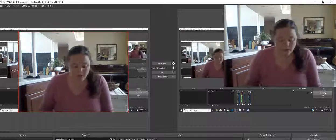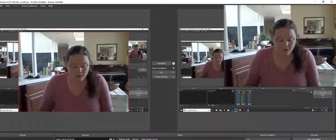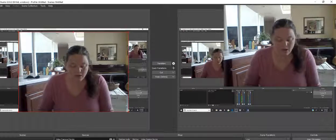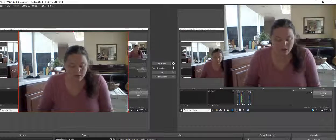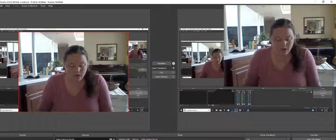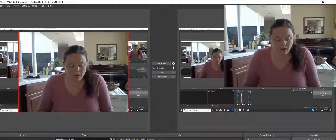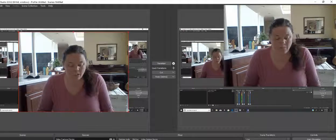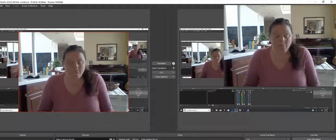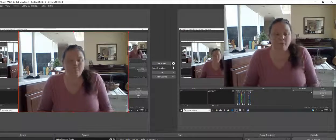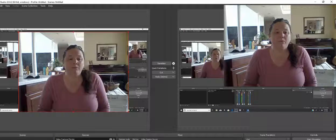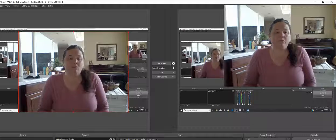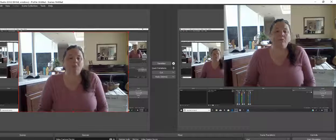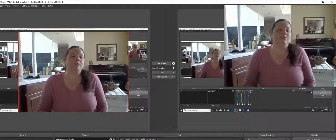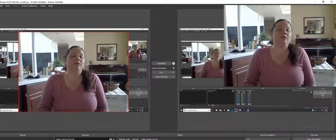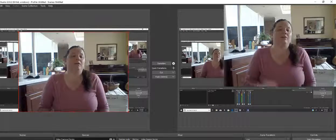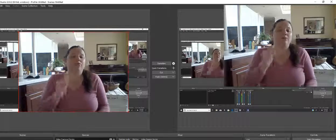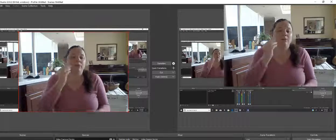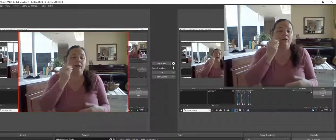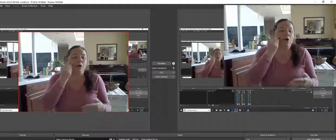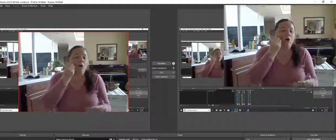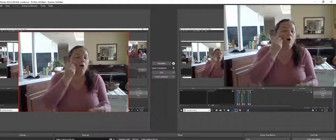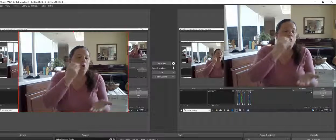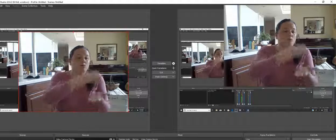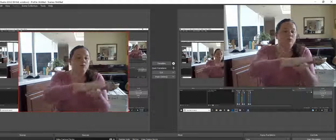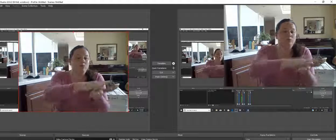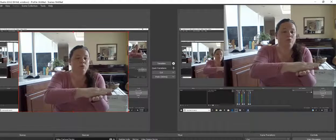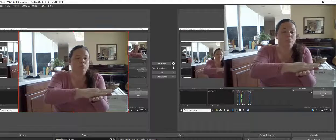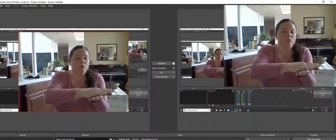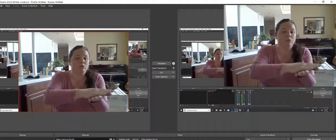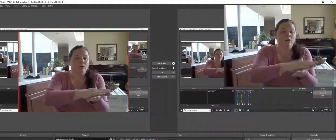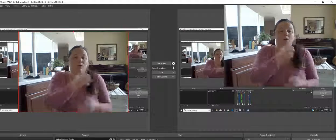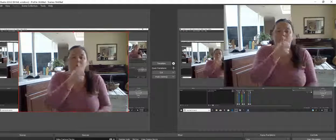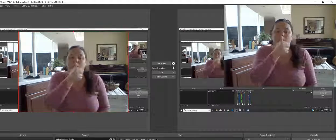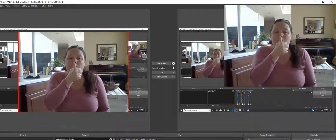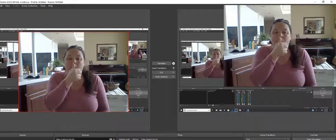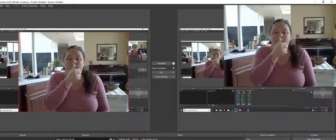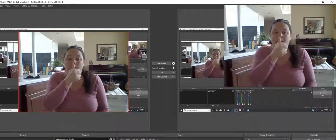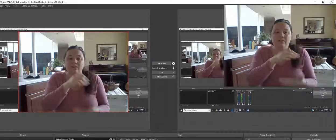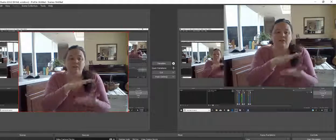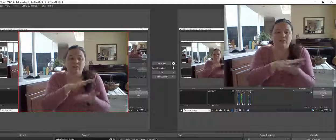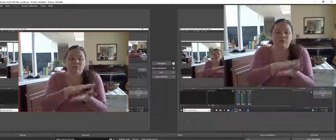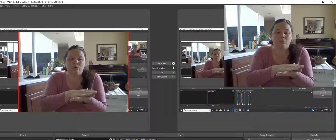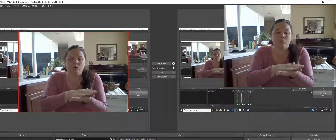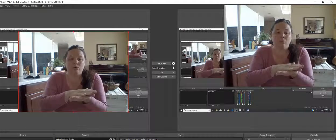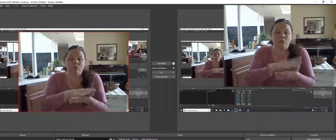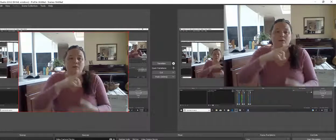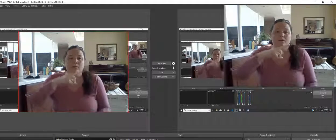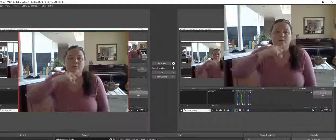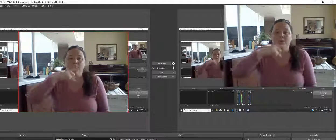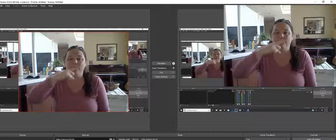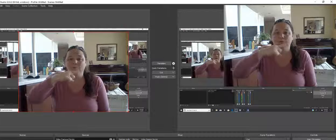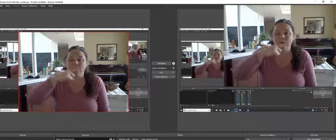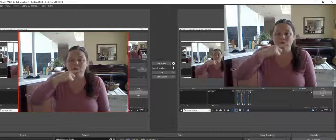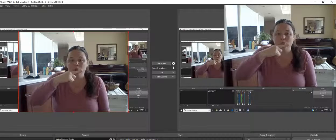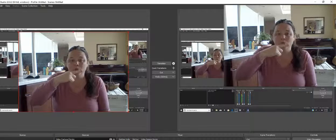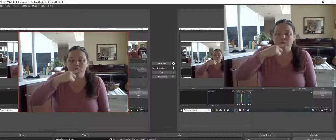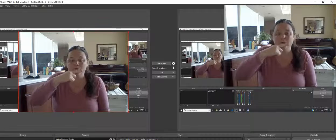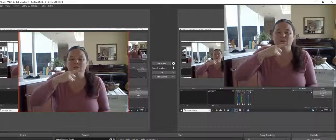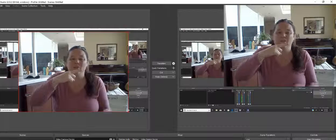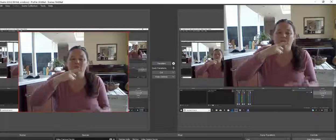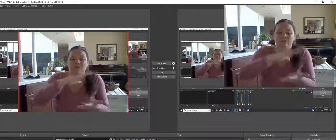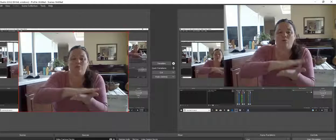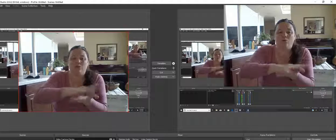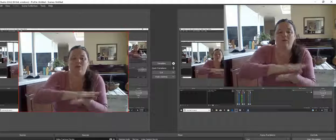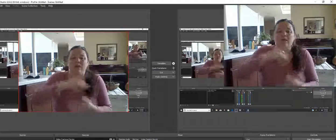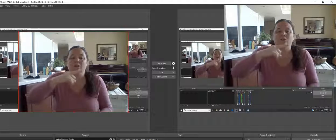there. Remember the difference between homeschool, private school, public school,